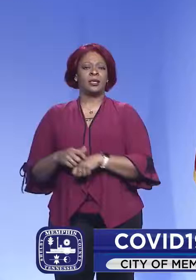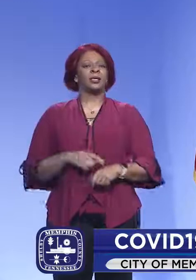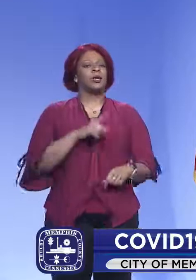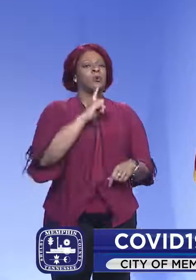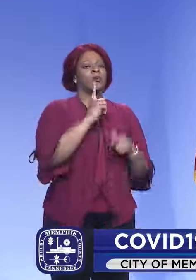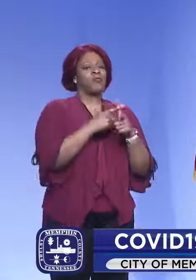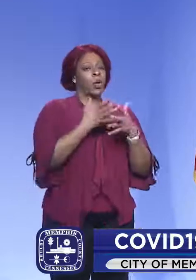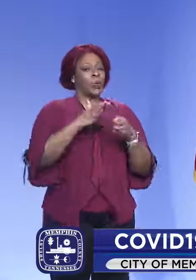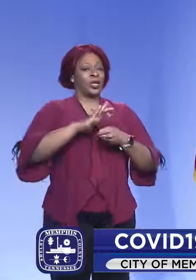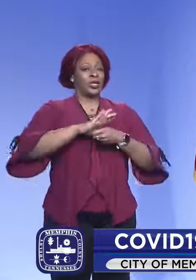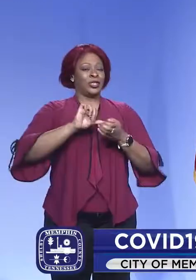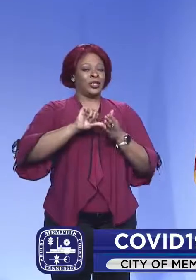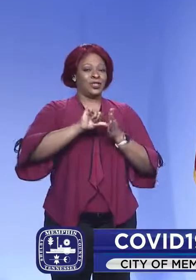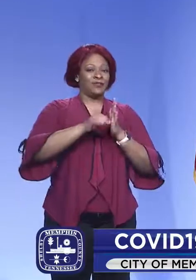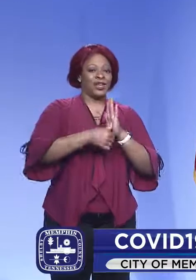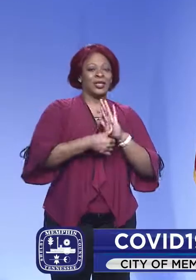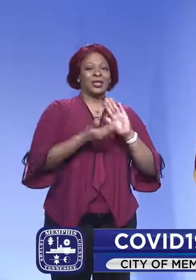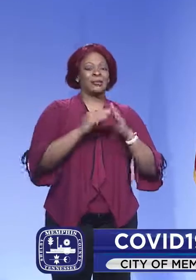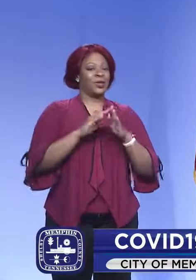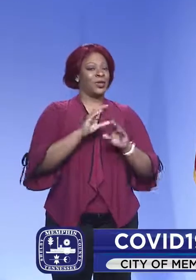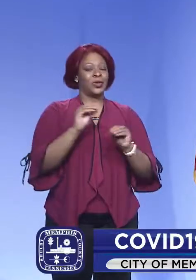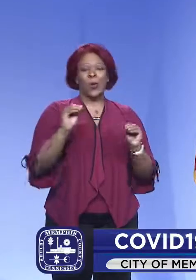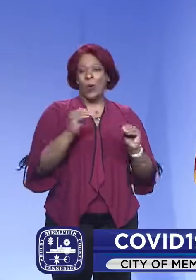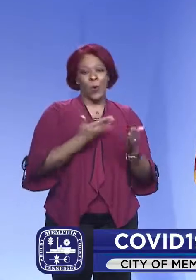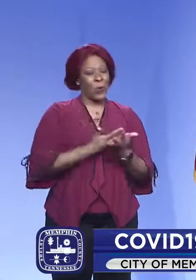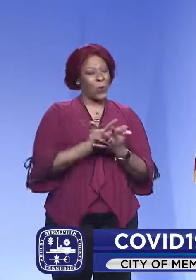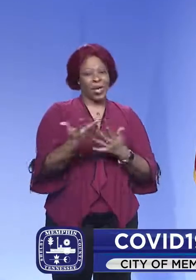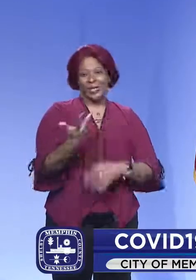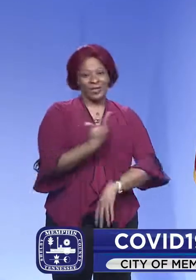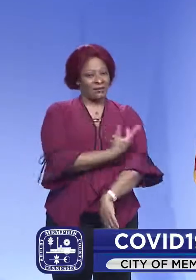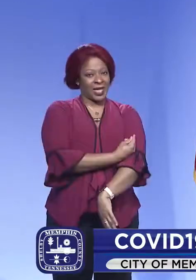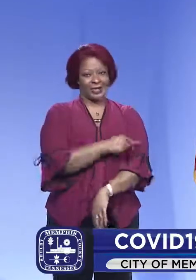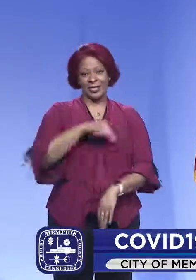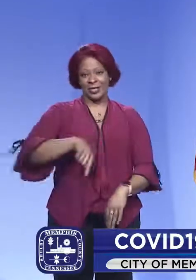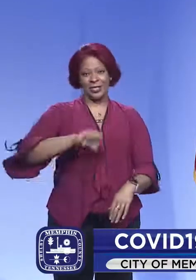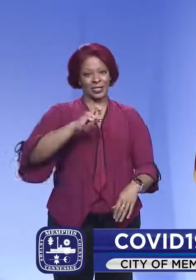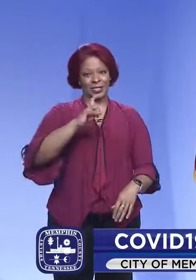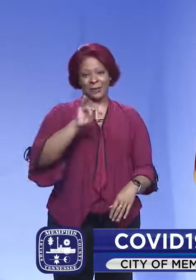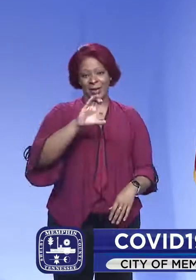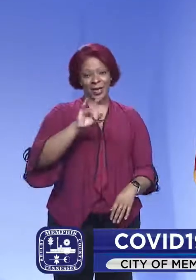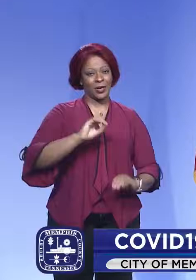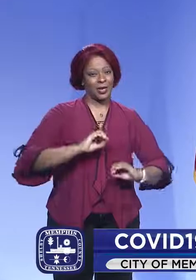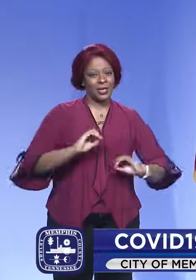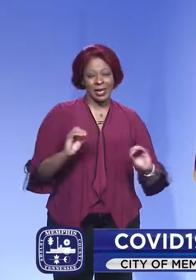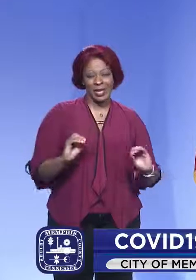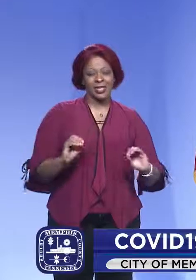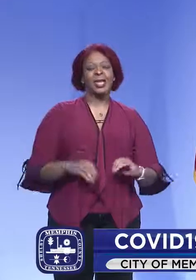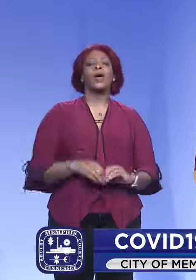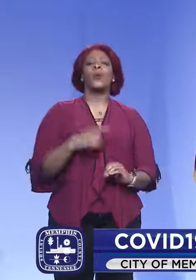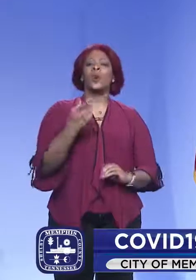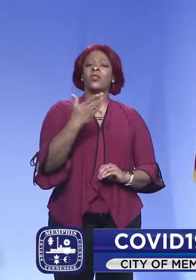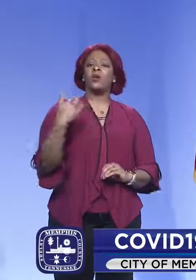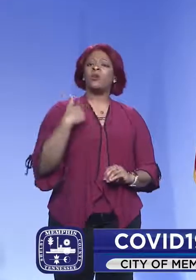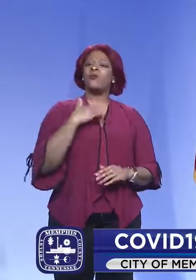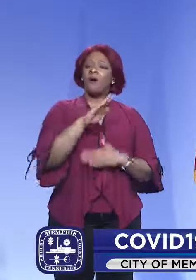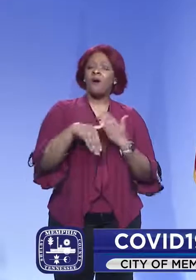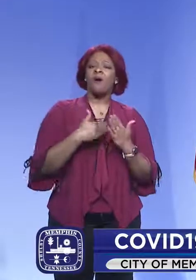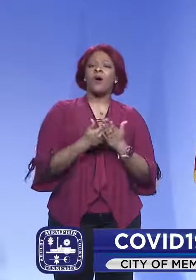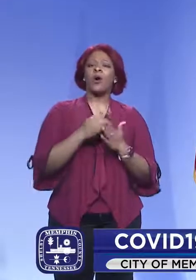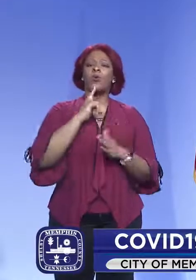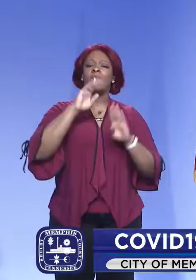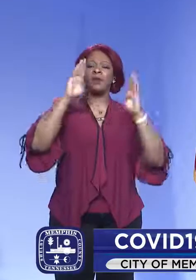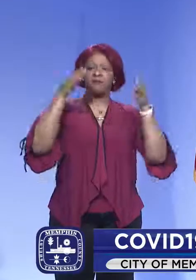really want to stress to the community, there is no wasted vaccine in Shelby County. One of the things that we have all